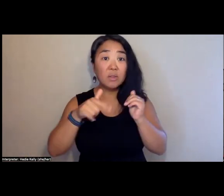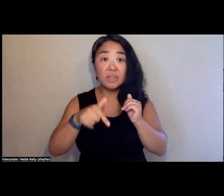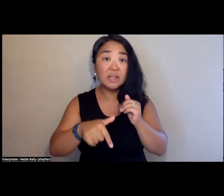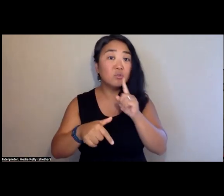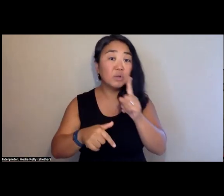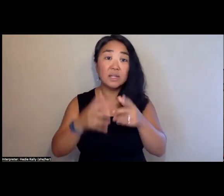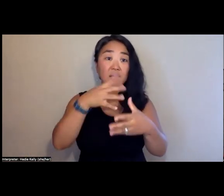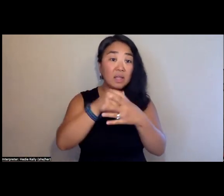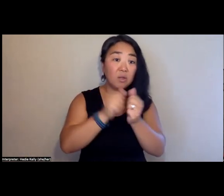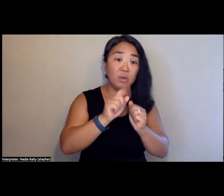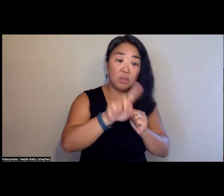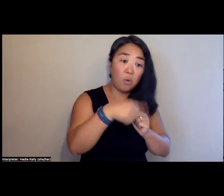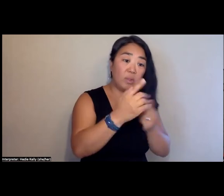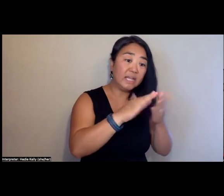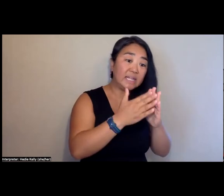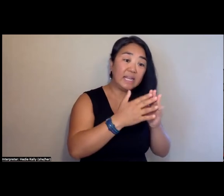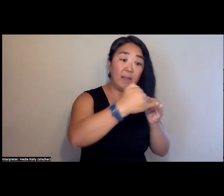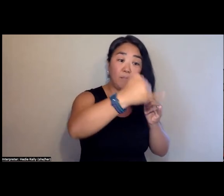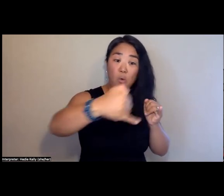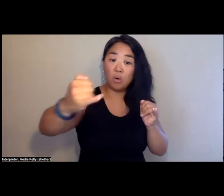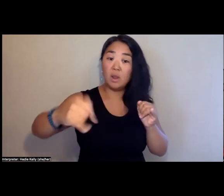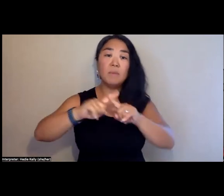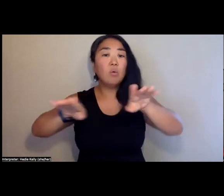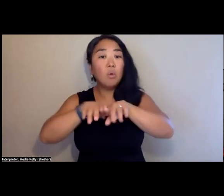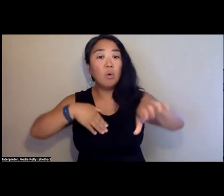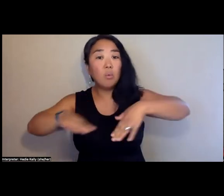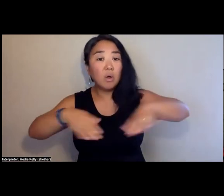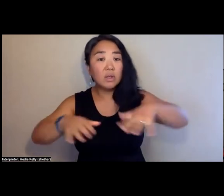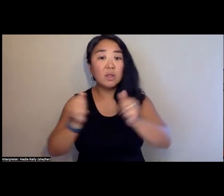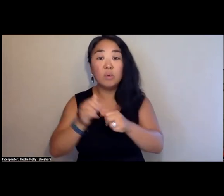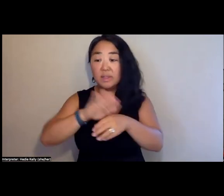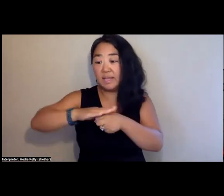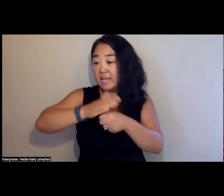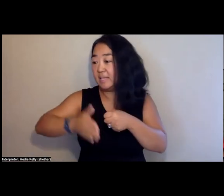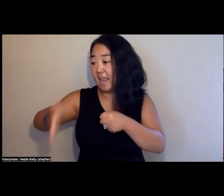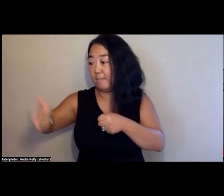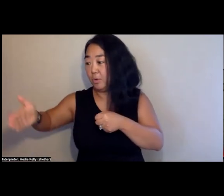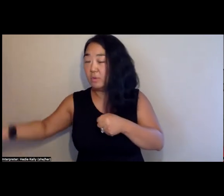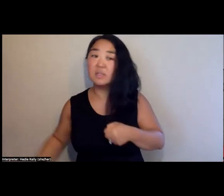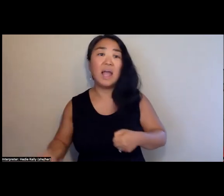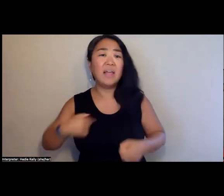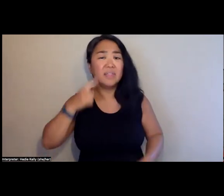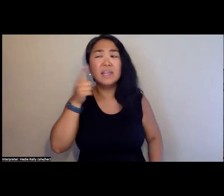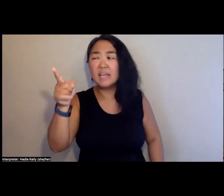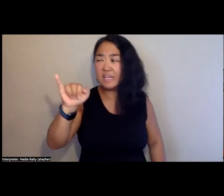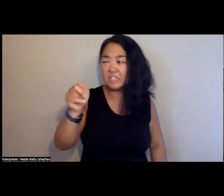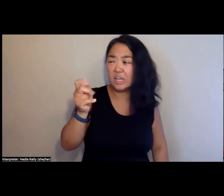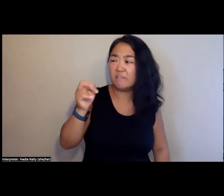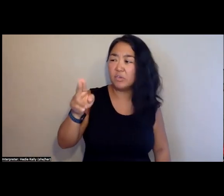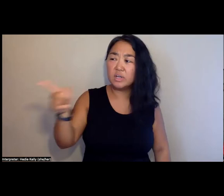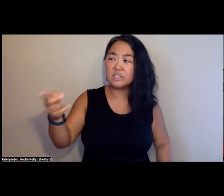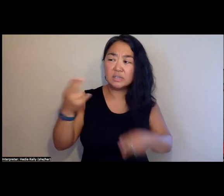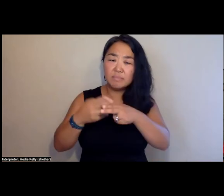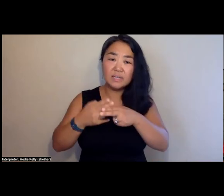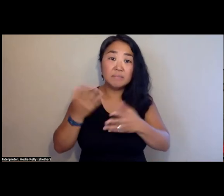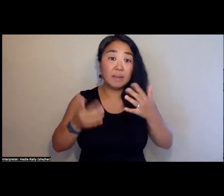city. It's not just about the border. It's about walking it with neighbors. And the discomfort, as Jennifer mentioned, you might, you know,